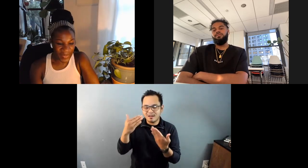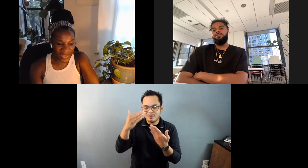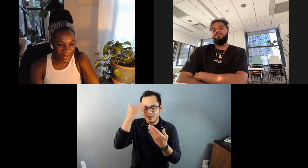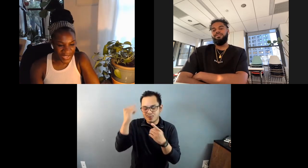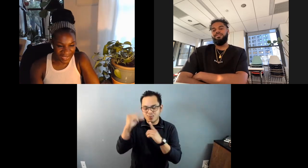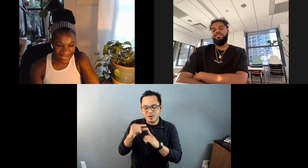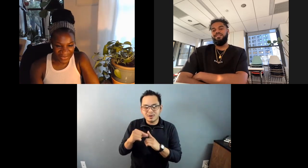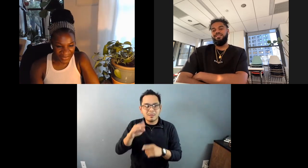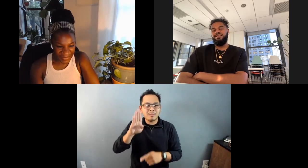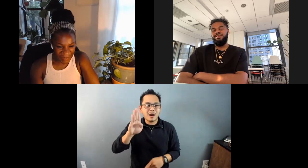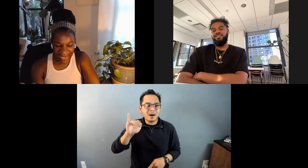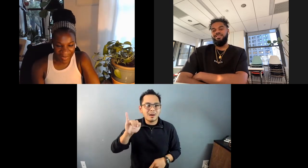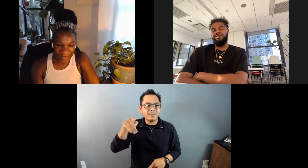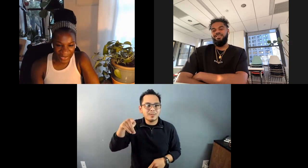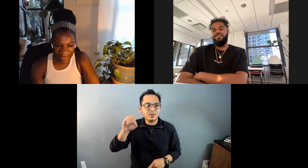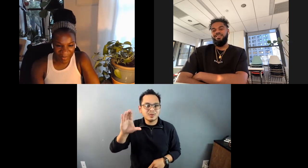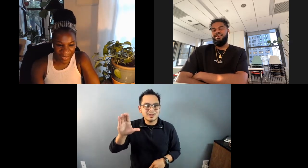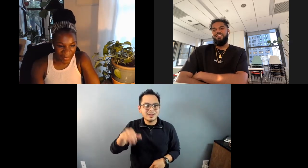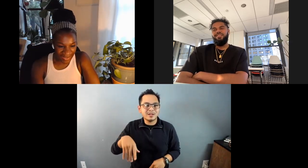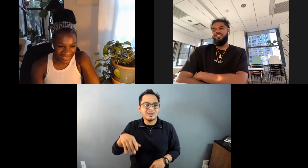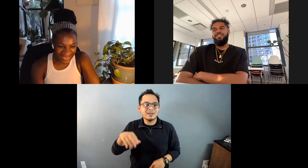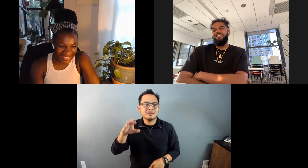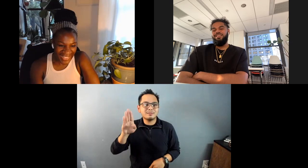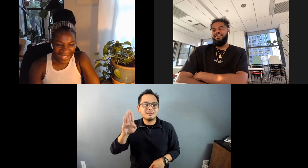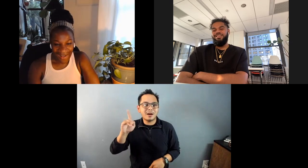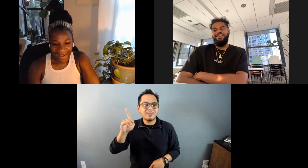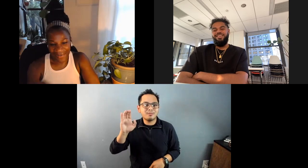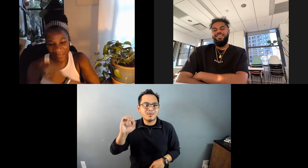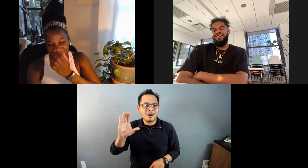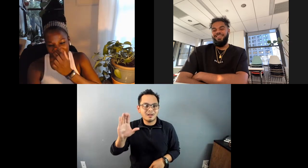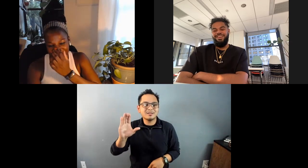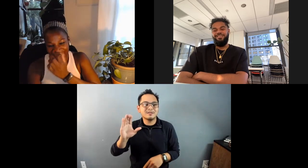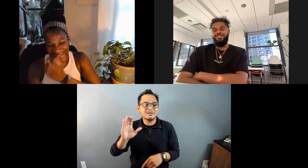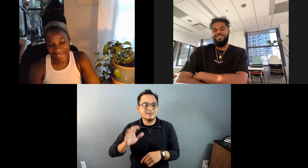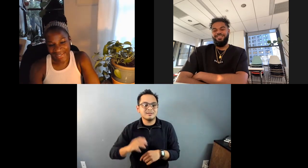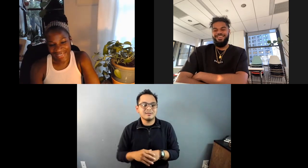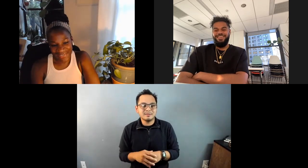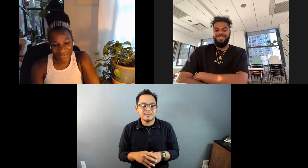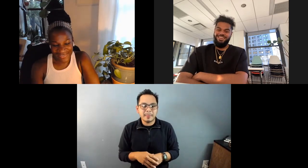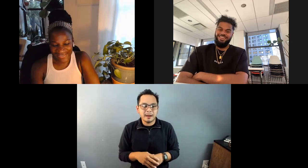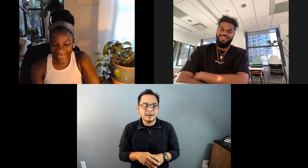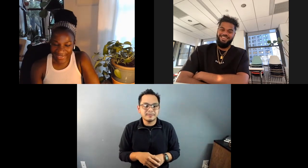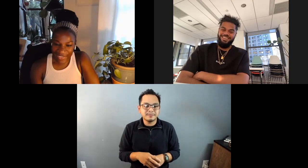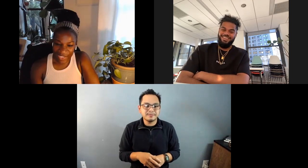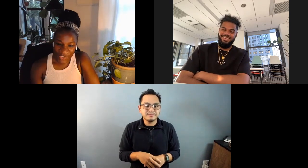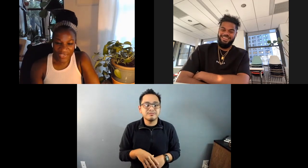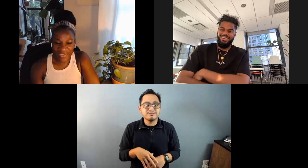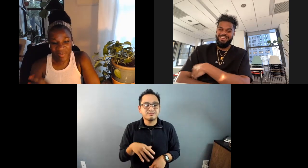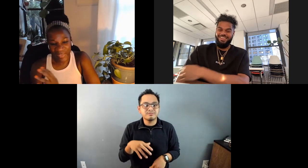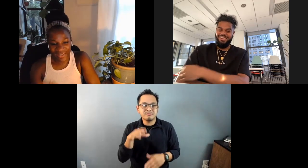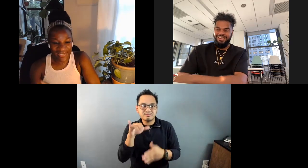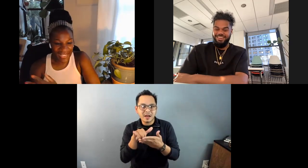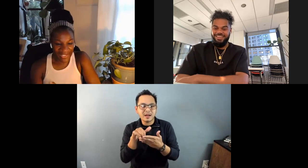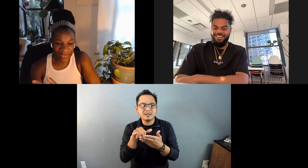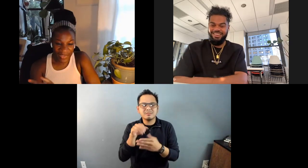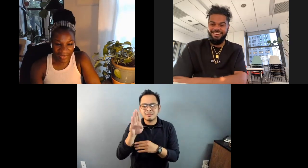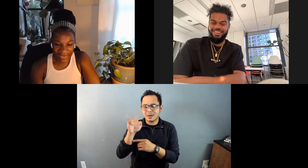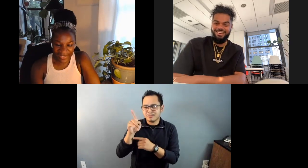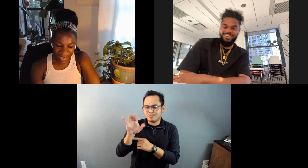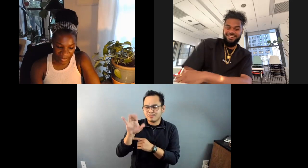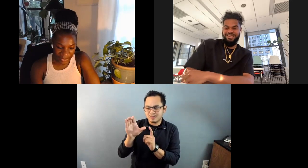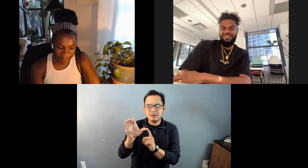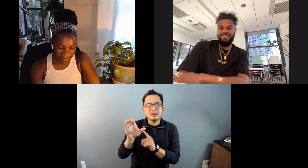and Brown diaspora. But it's always been like, you know, just a story of people on the margins. So, and I